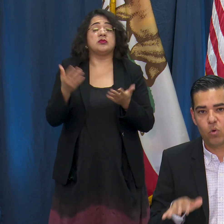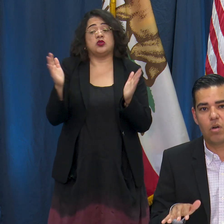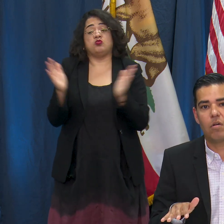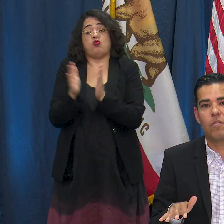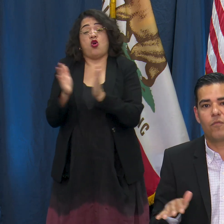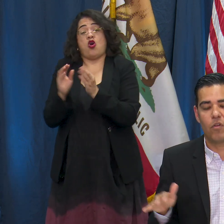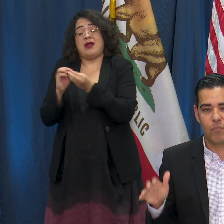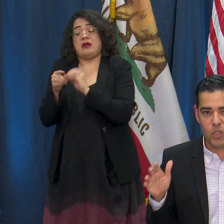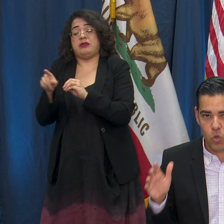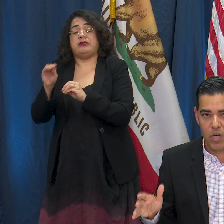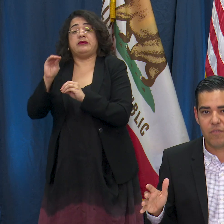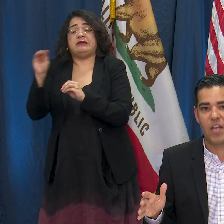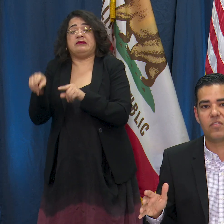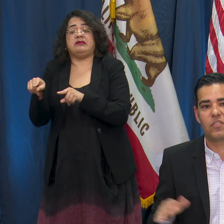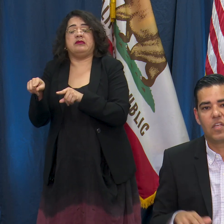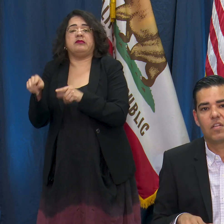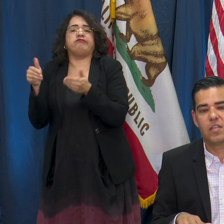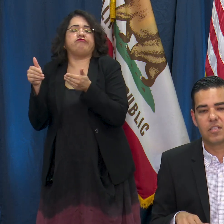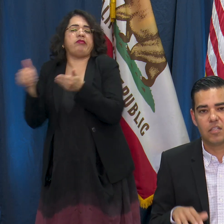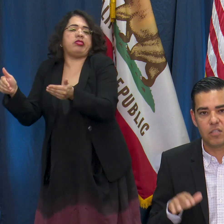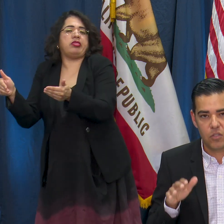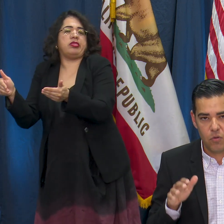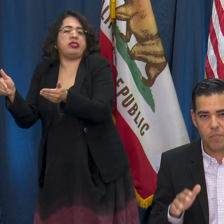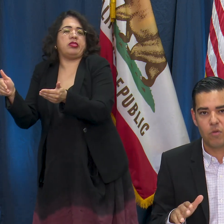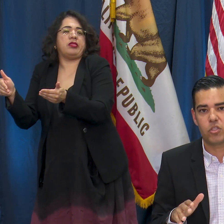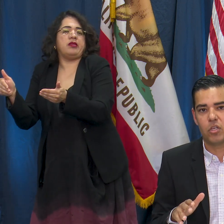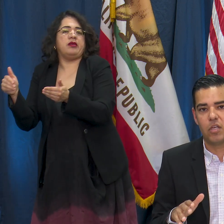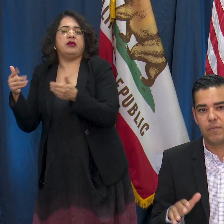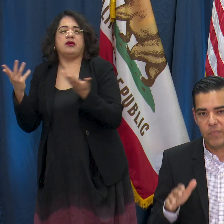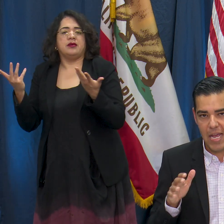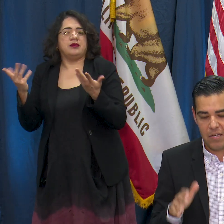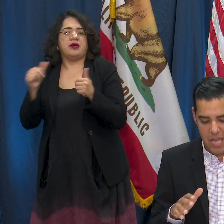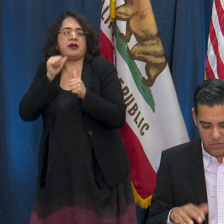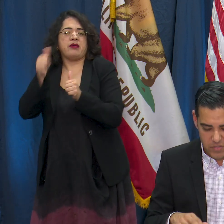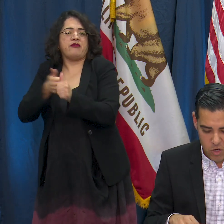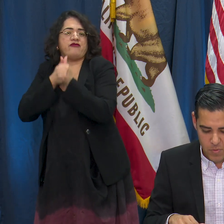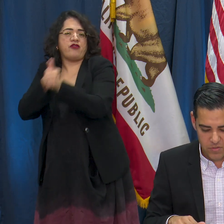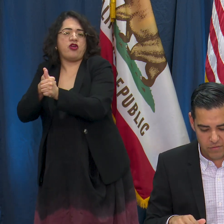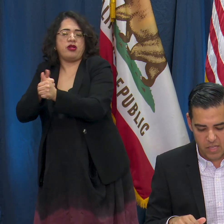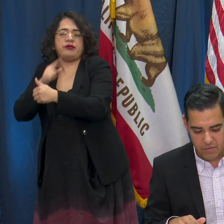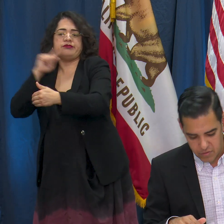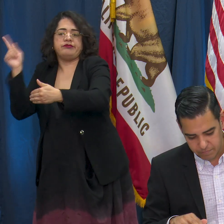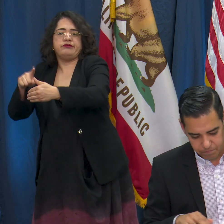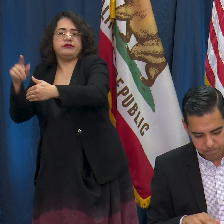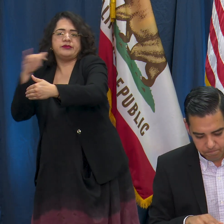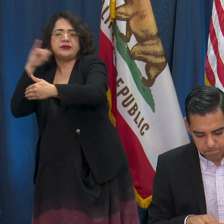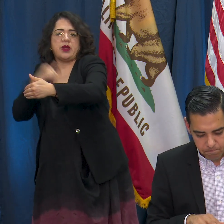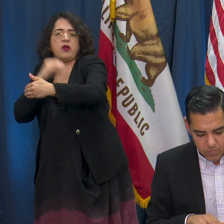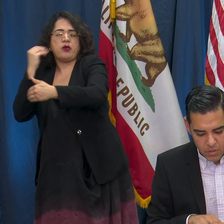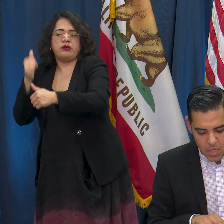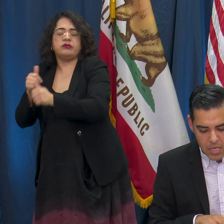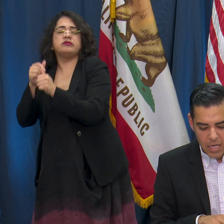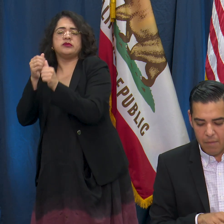so I implore for the majority of us to do the most good and stay home and save lives.